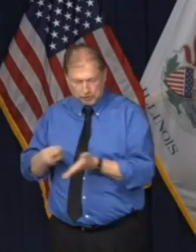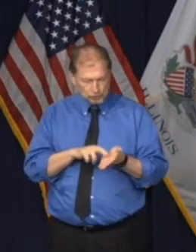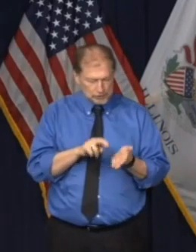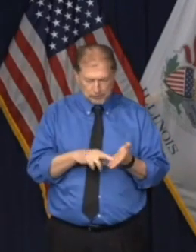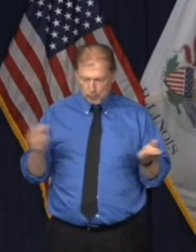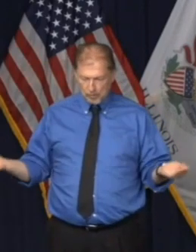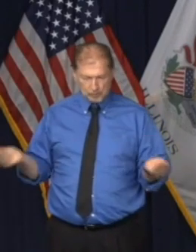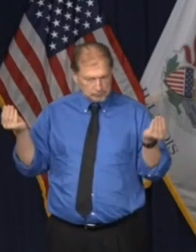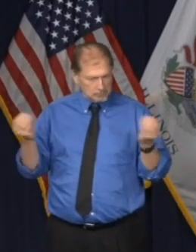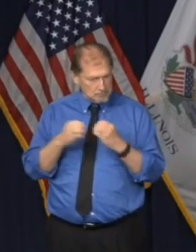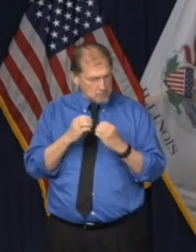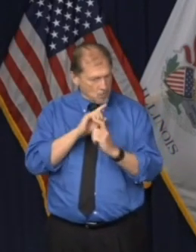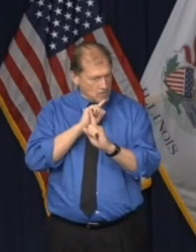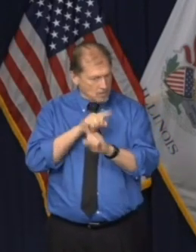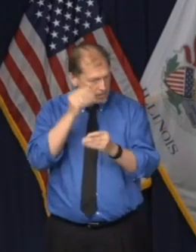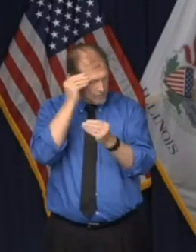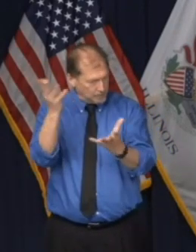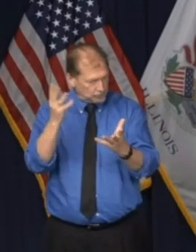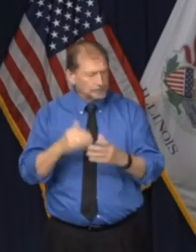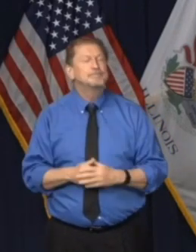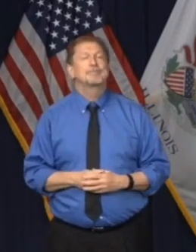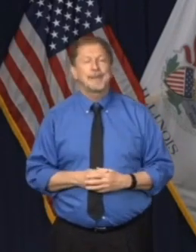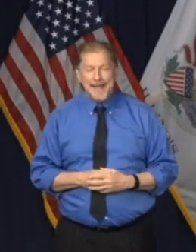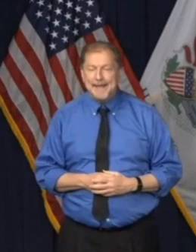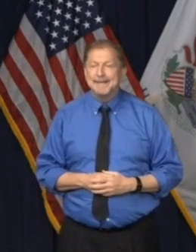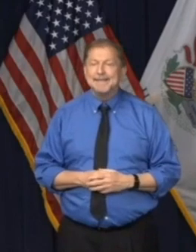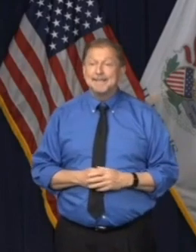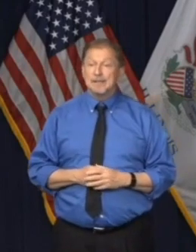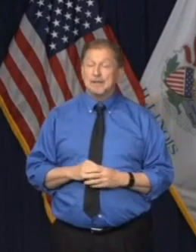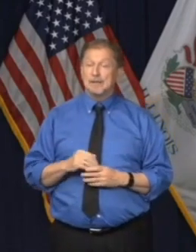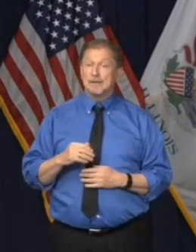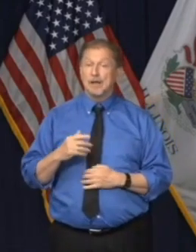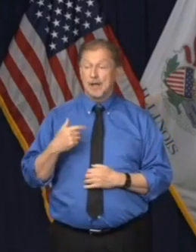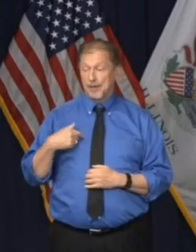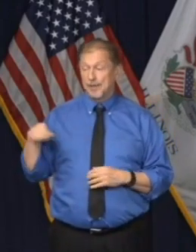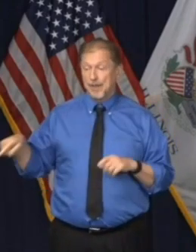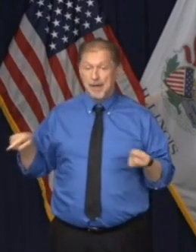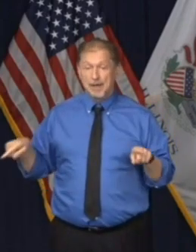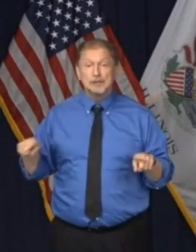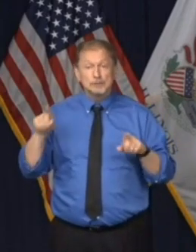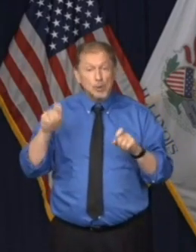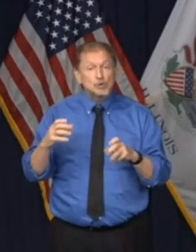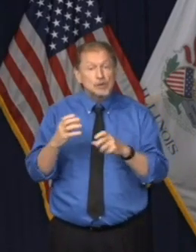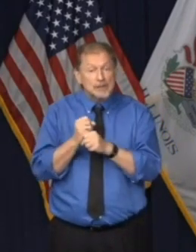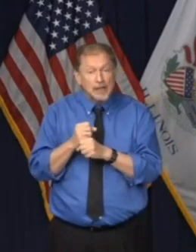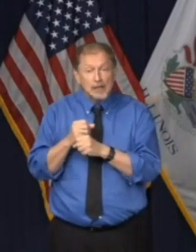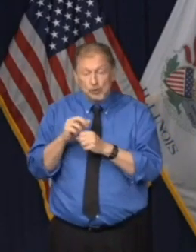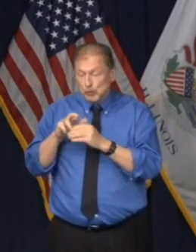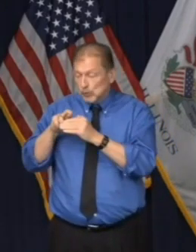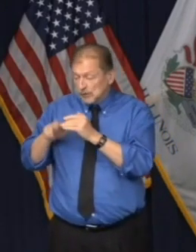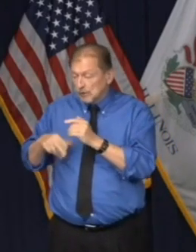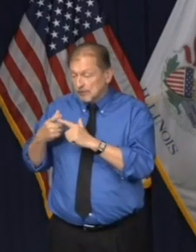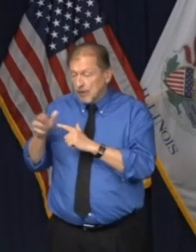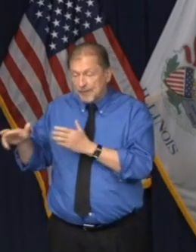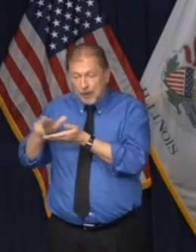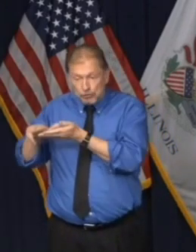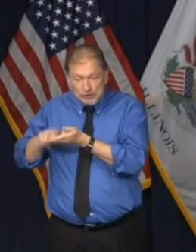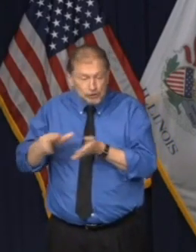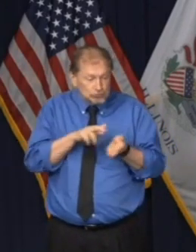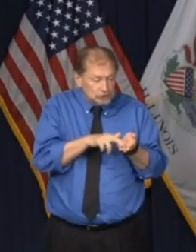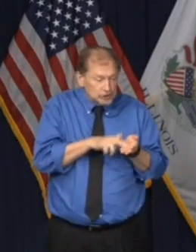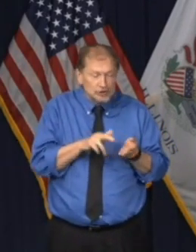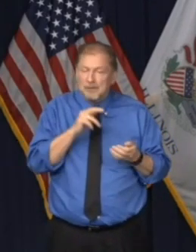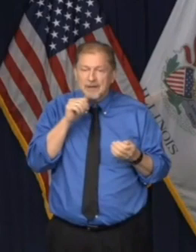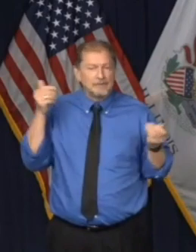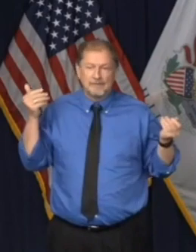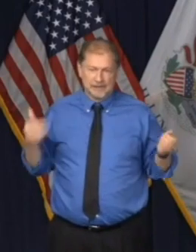report on that. I know that they were supposed to have some results. Unfortunately, have not been able to read it and synthesize that information, so I can give you that at a later date.